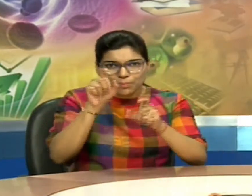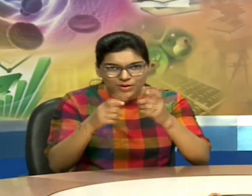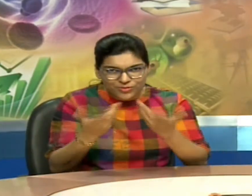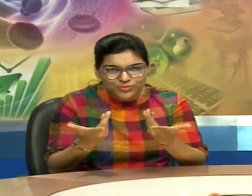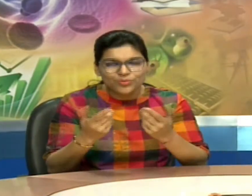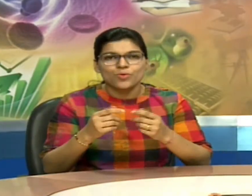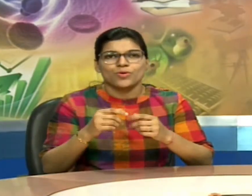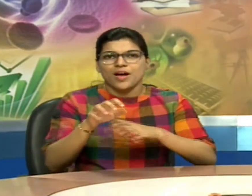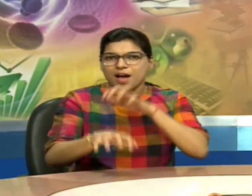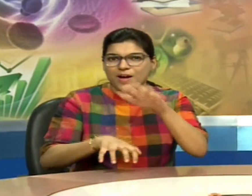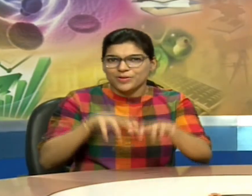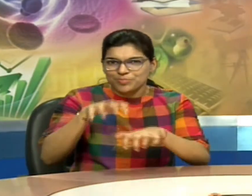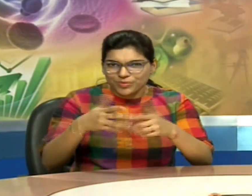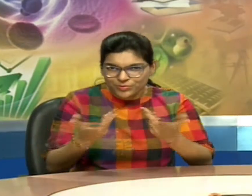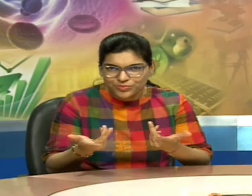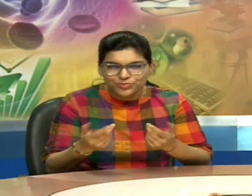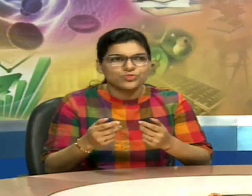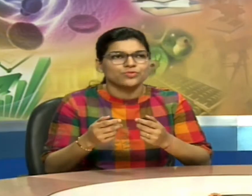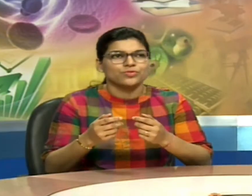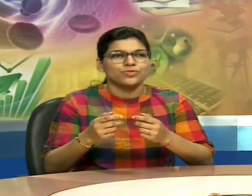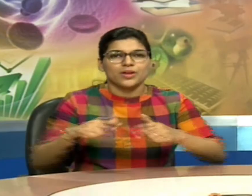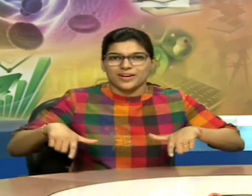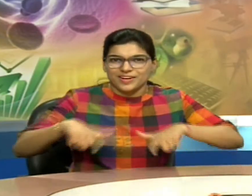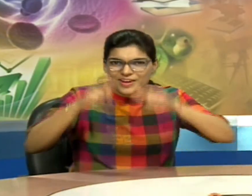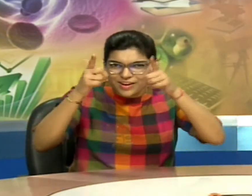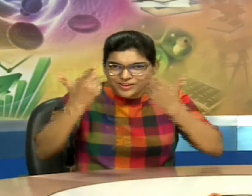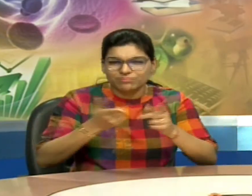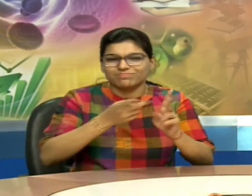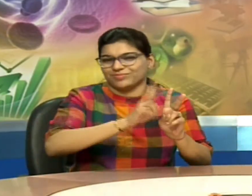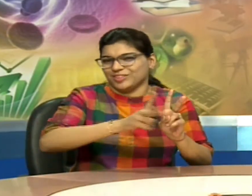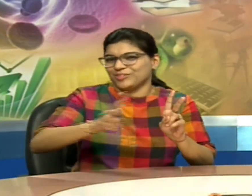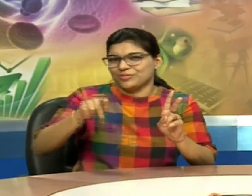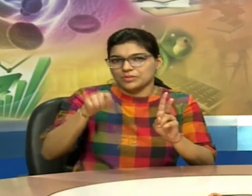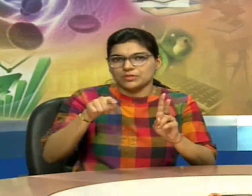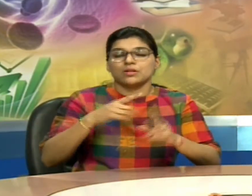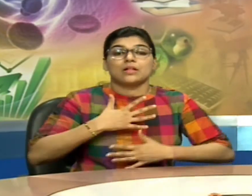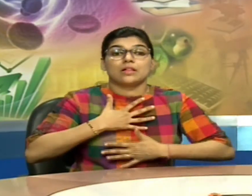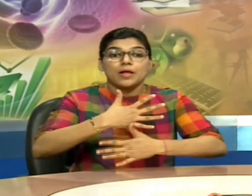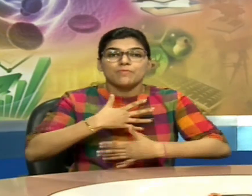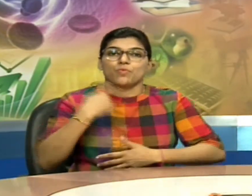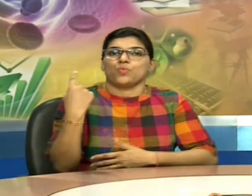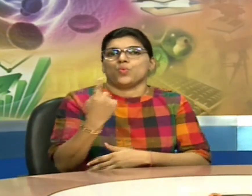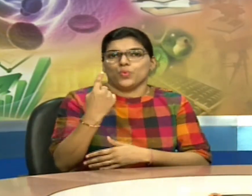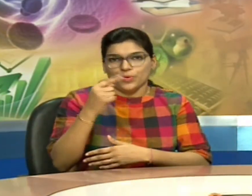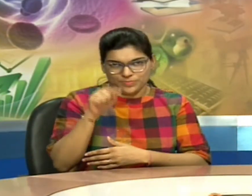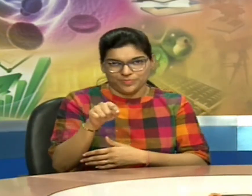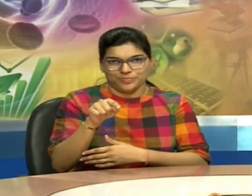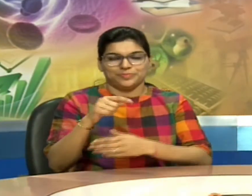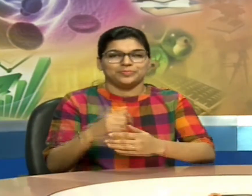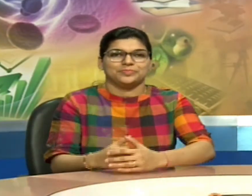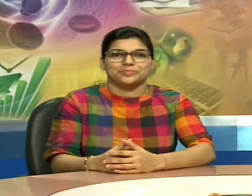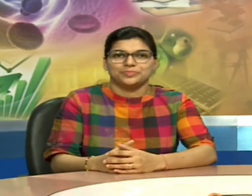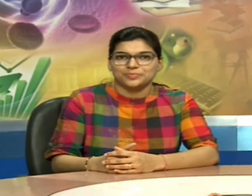here creature means some living object.